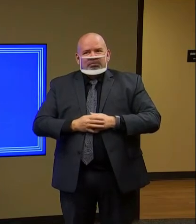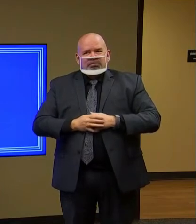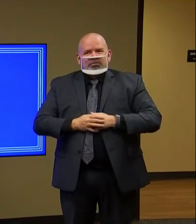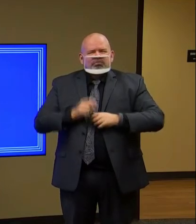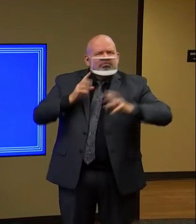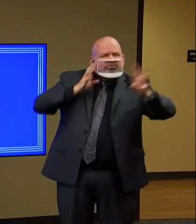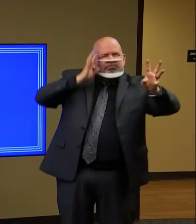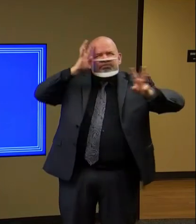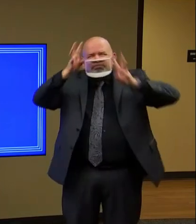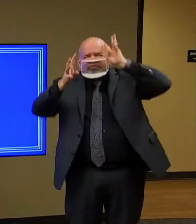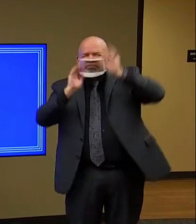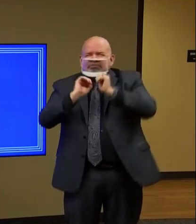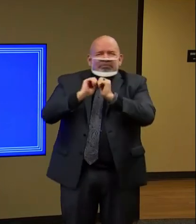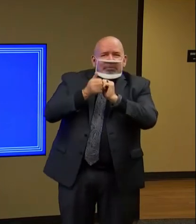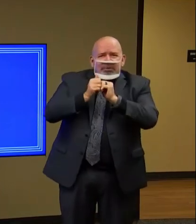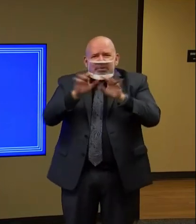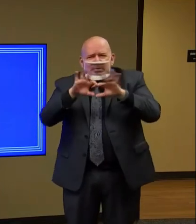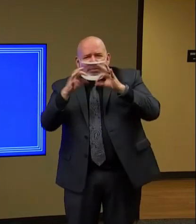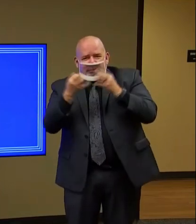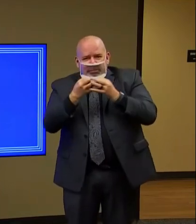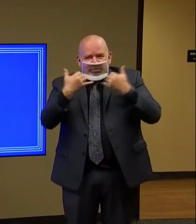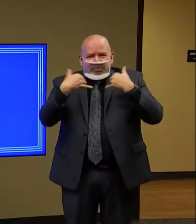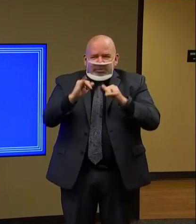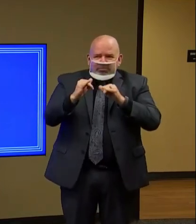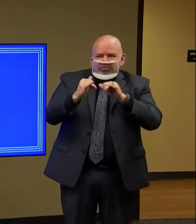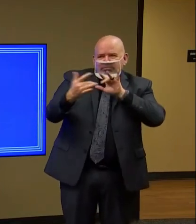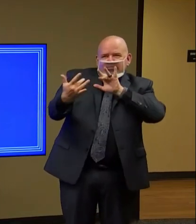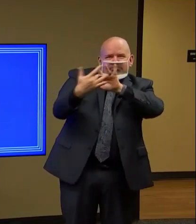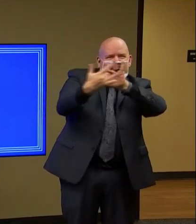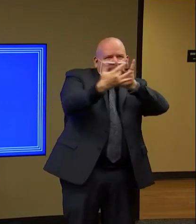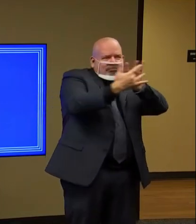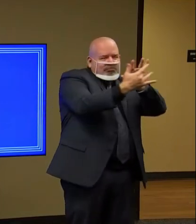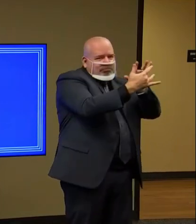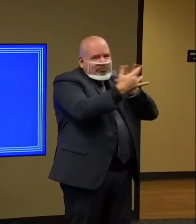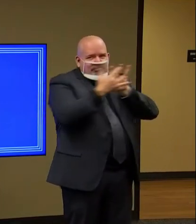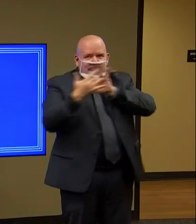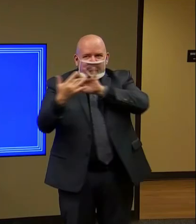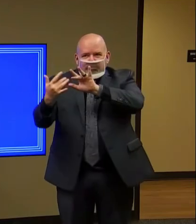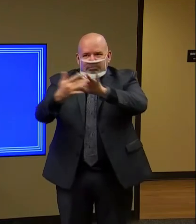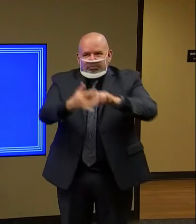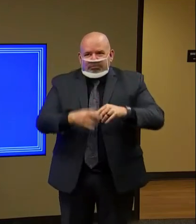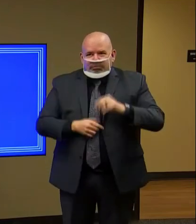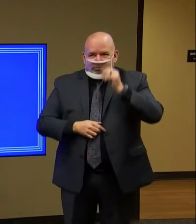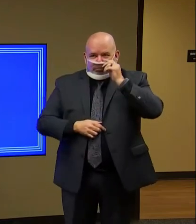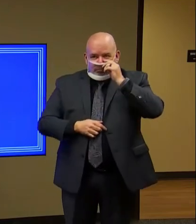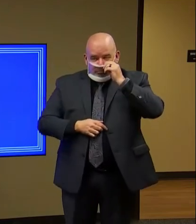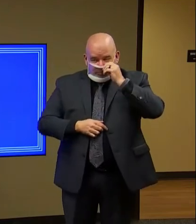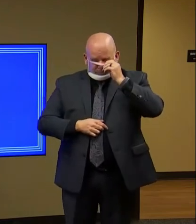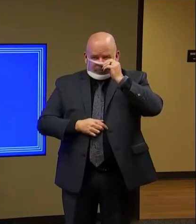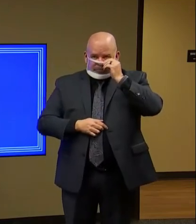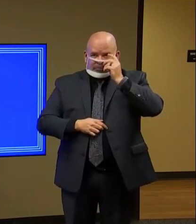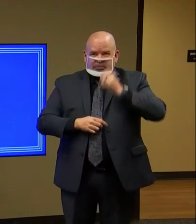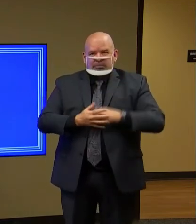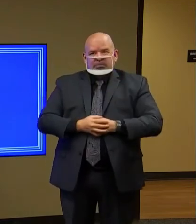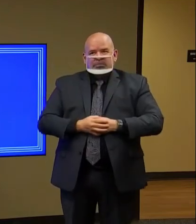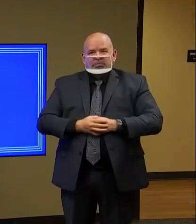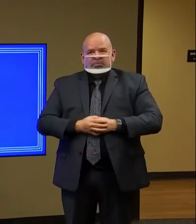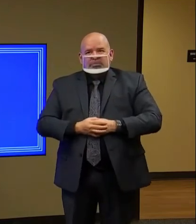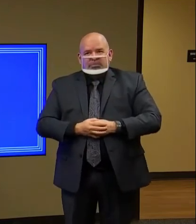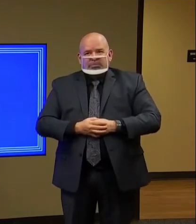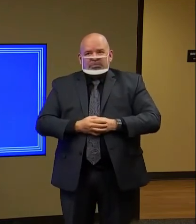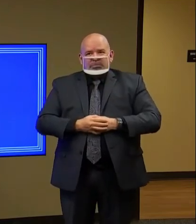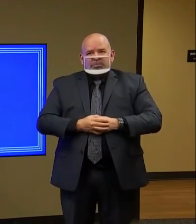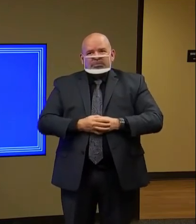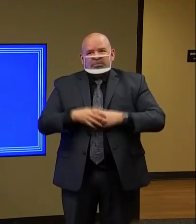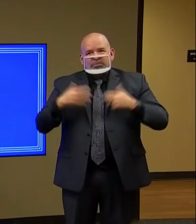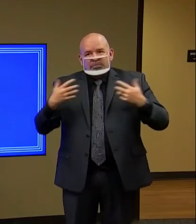those Christmas traditions of all of the nephews and nieces listening to a person read